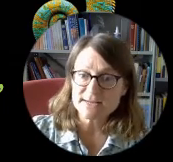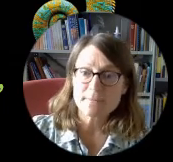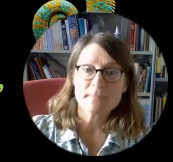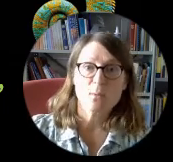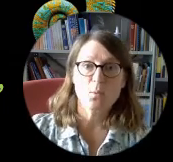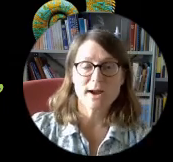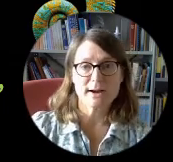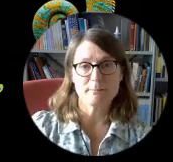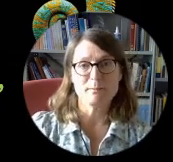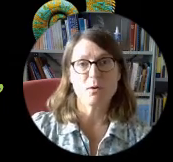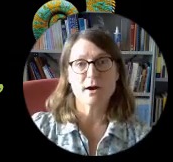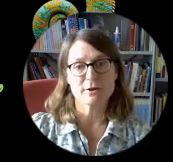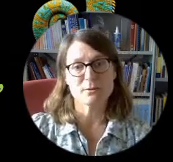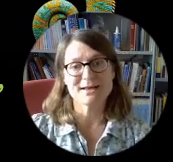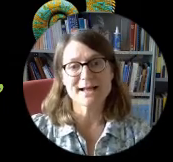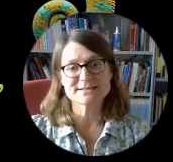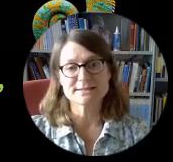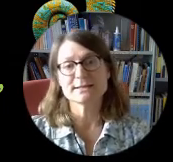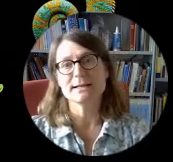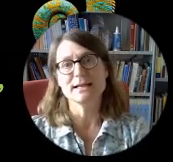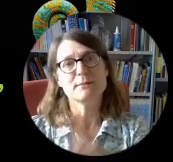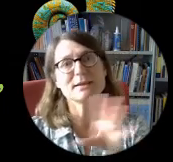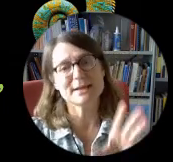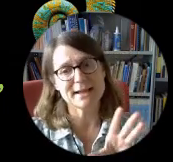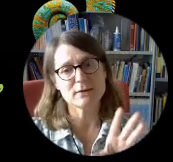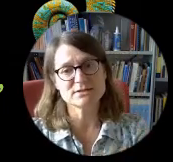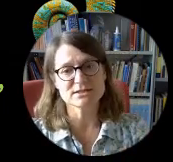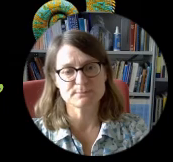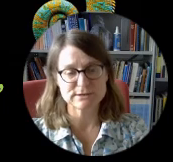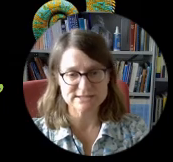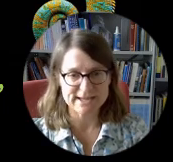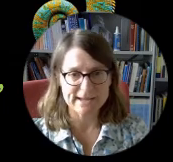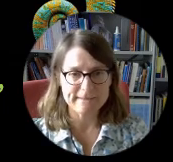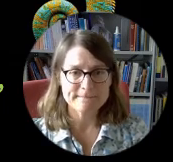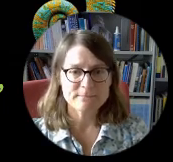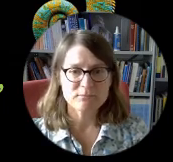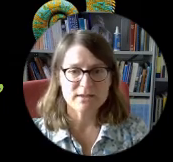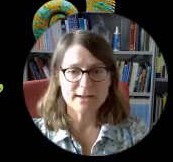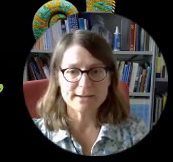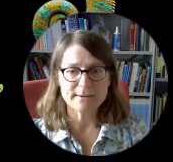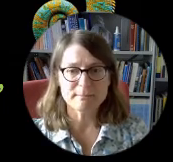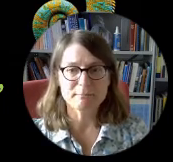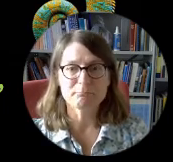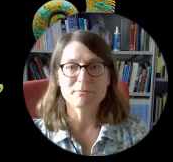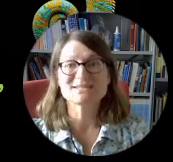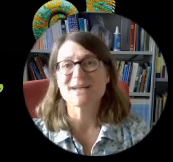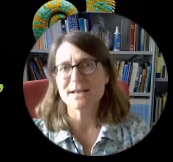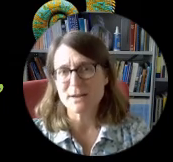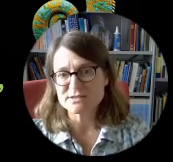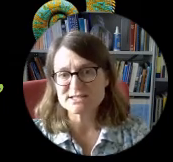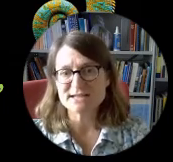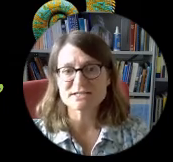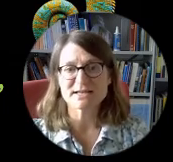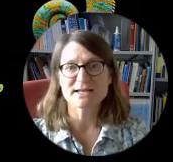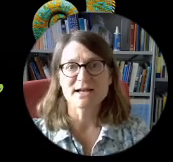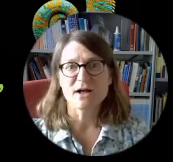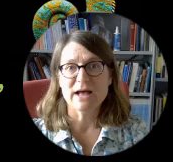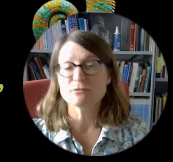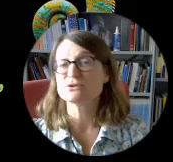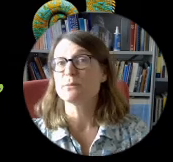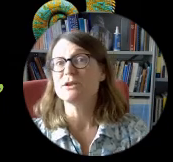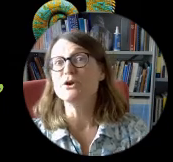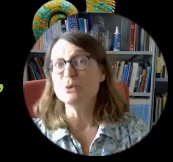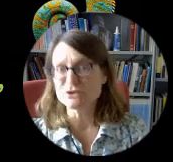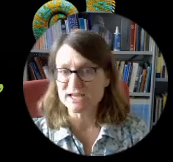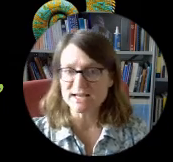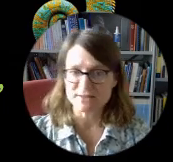translanguaging, where people argue against labeling languages per se. But sign languages actually have